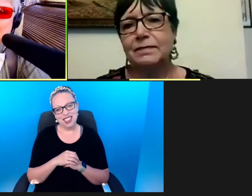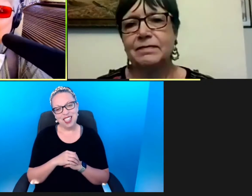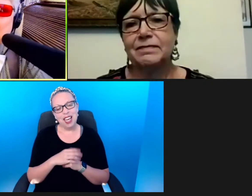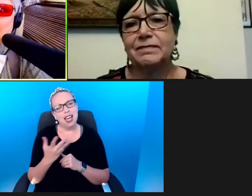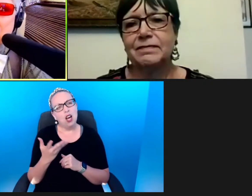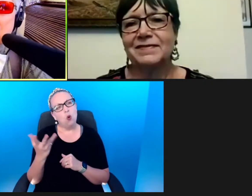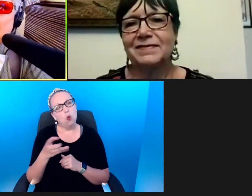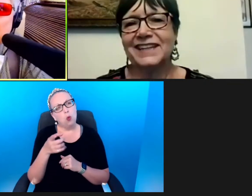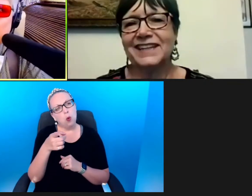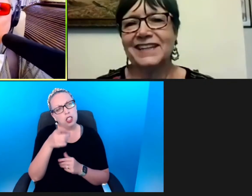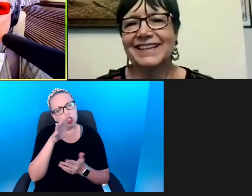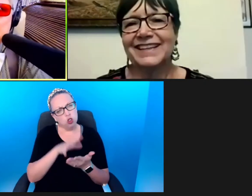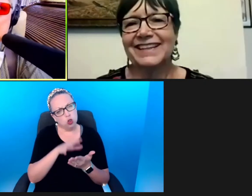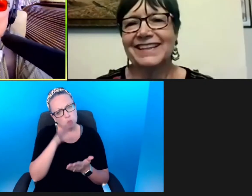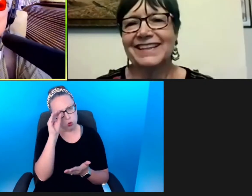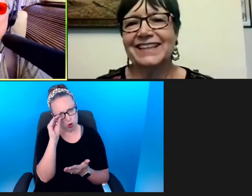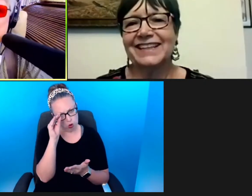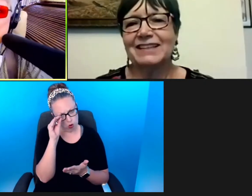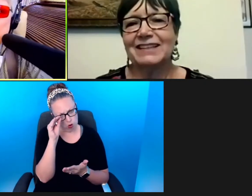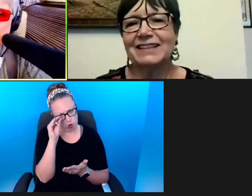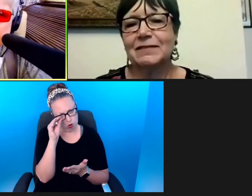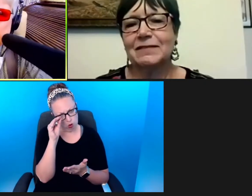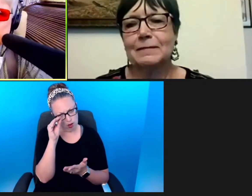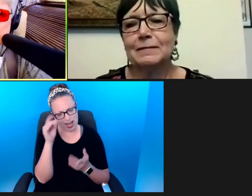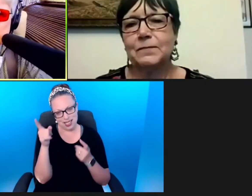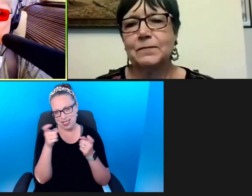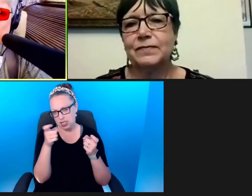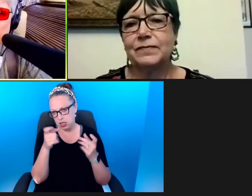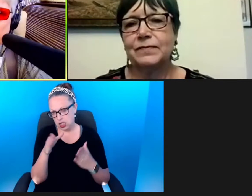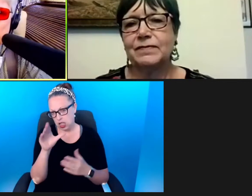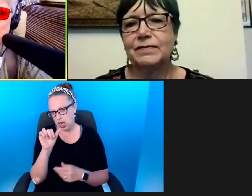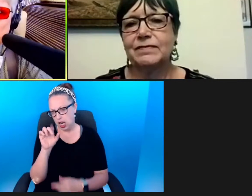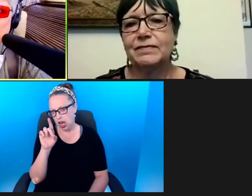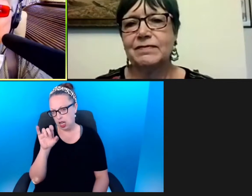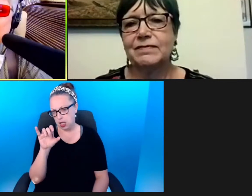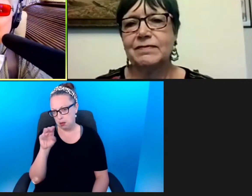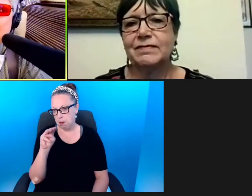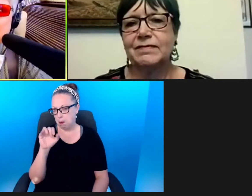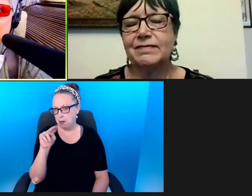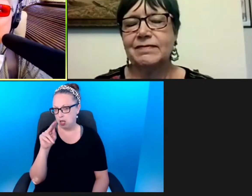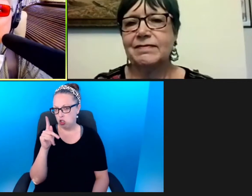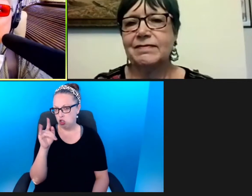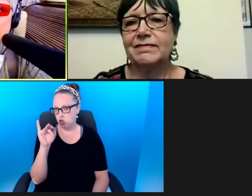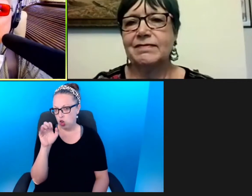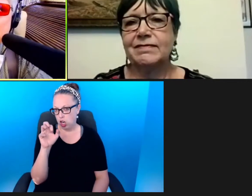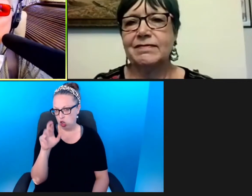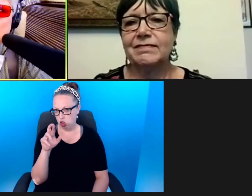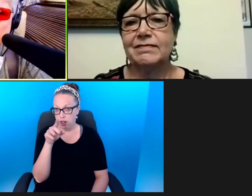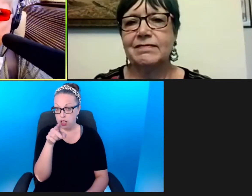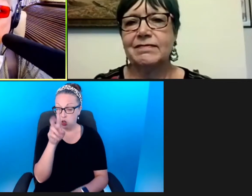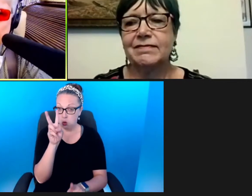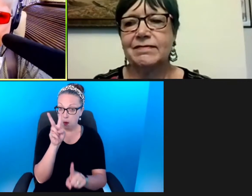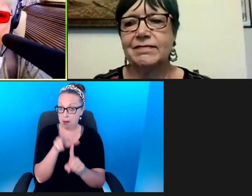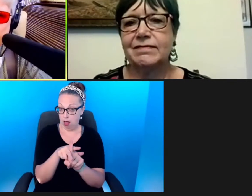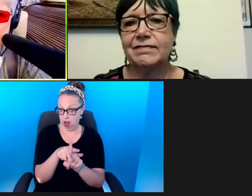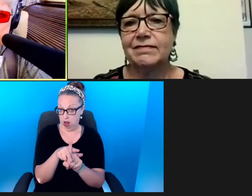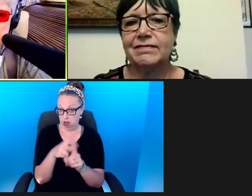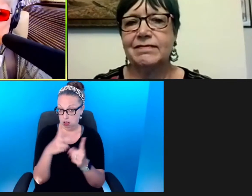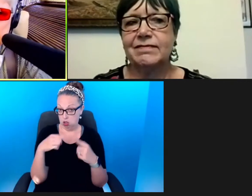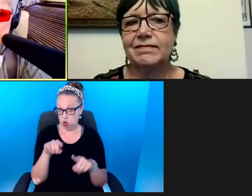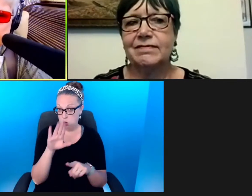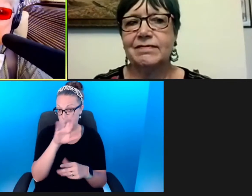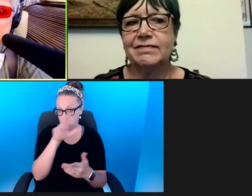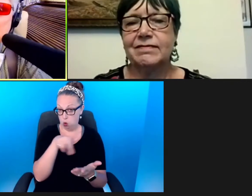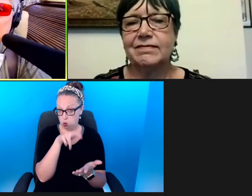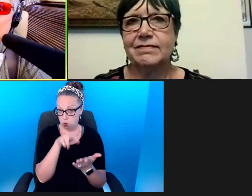What did you learn as an administrator that you've applied in your role now